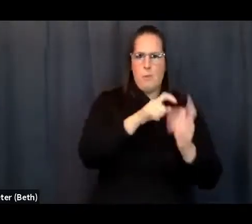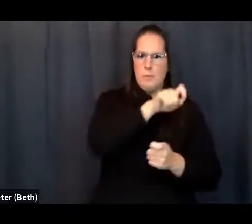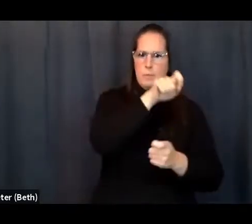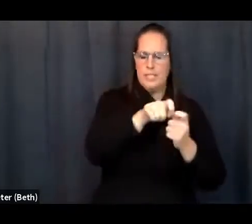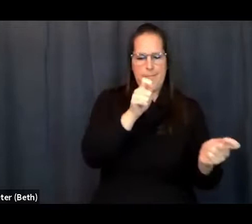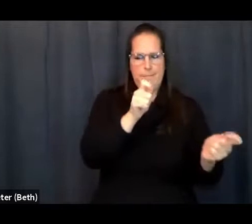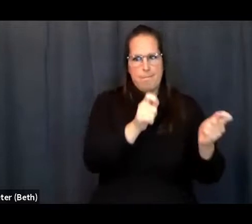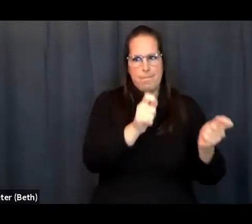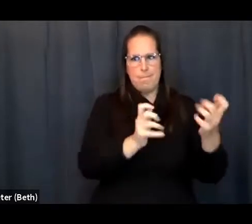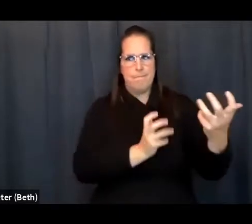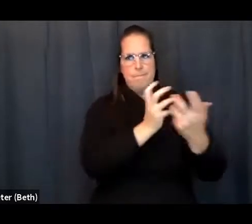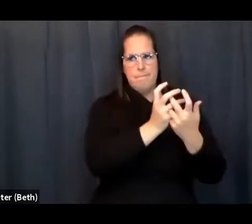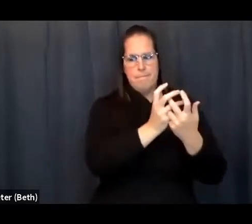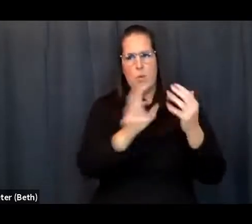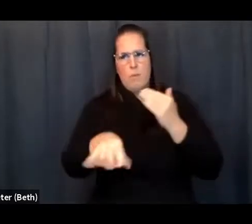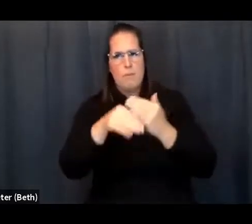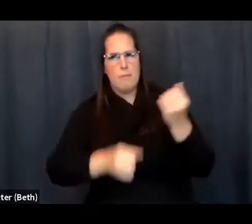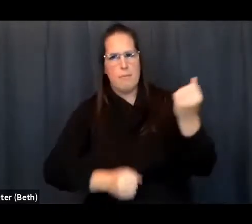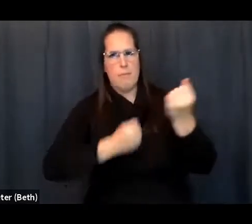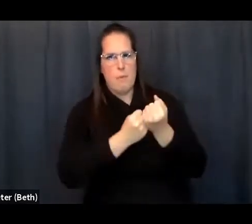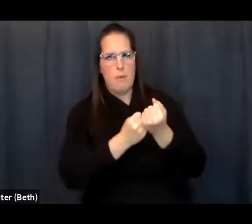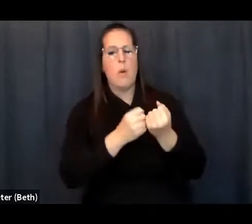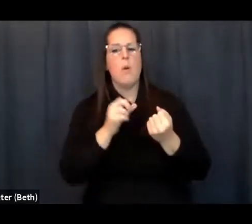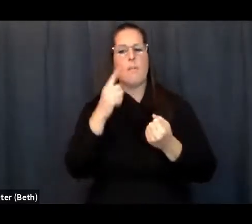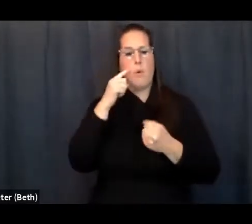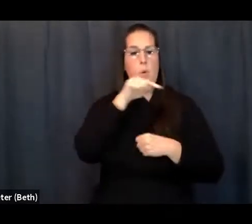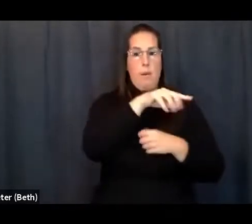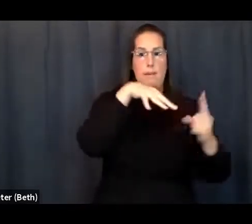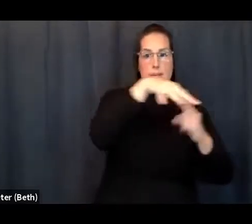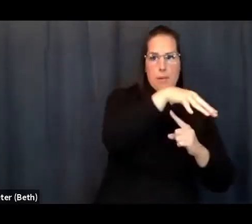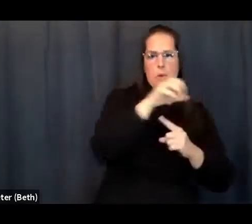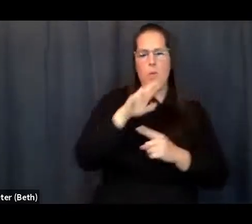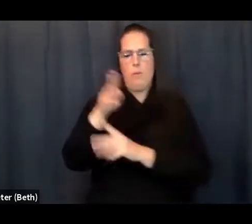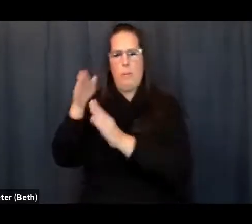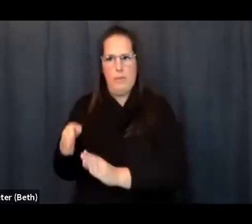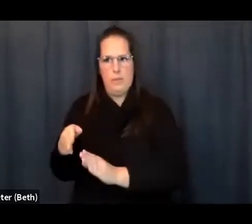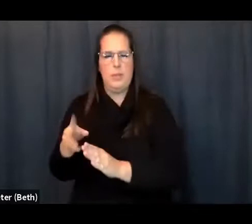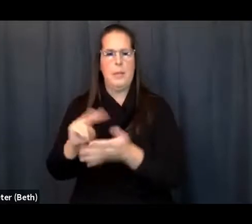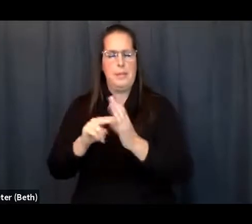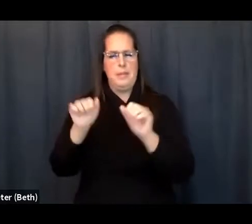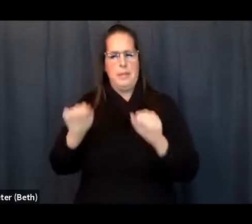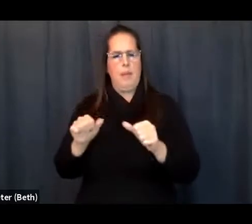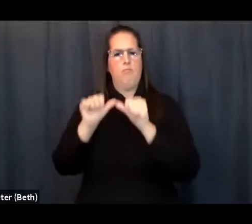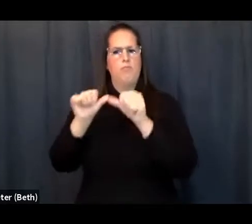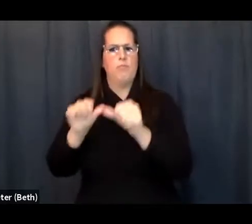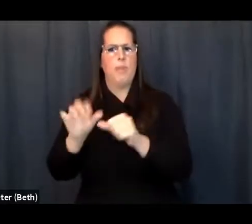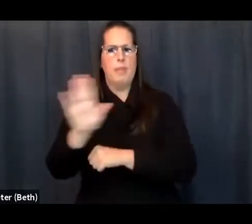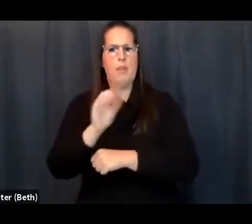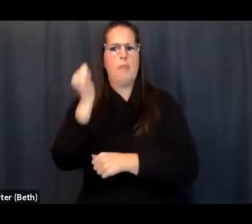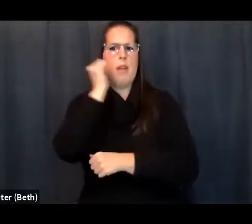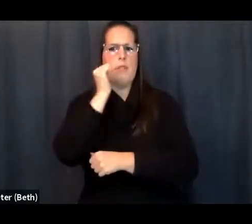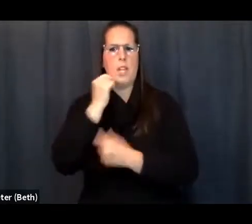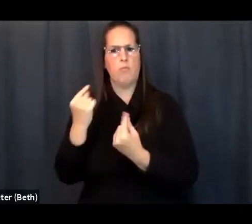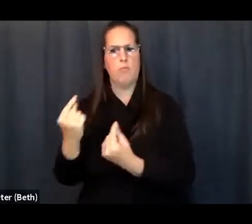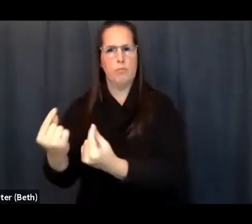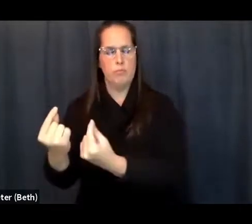person to perform their activities of daily living, ADL, and work requirements. So at